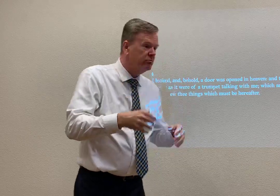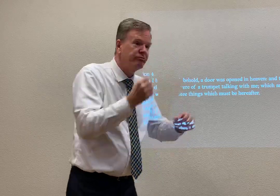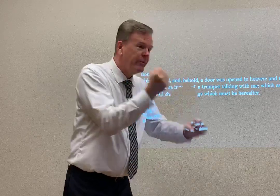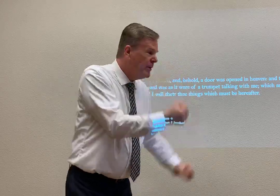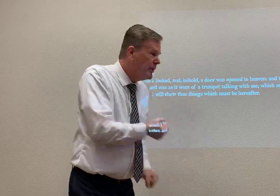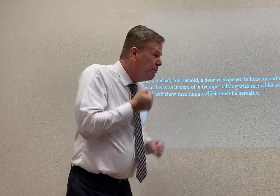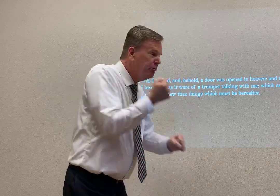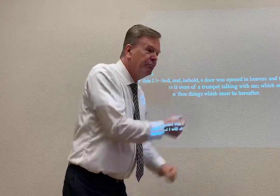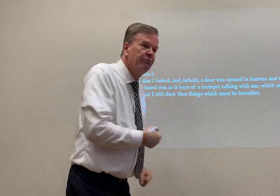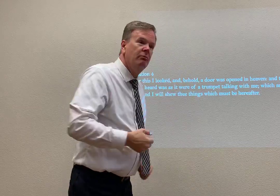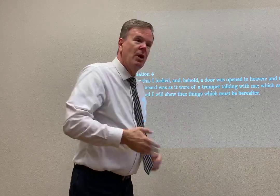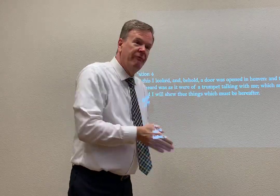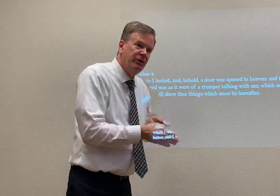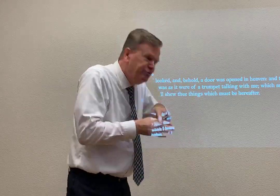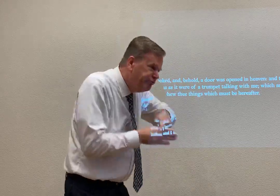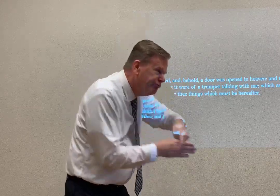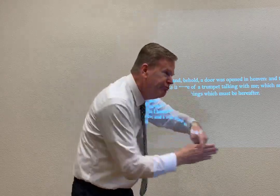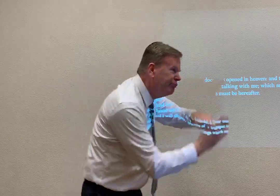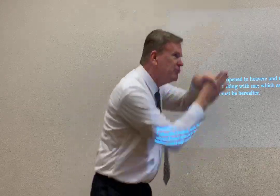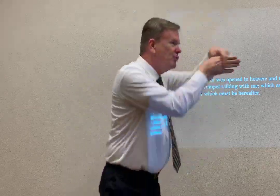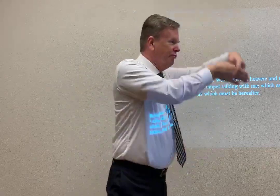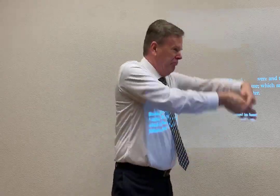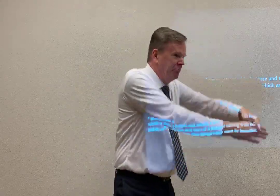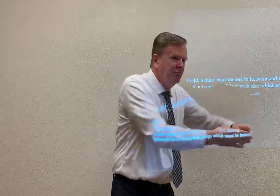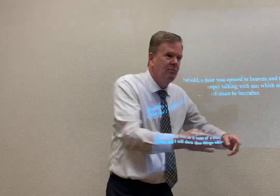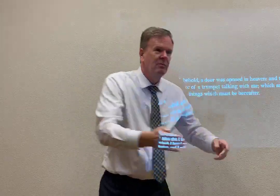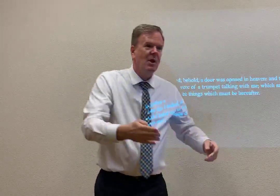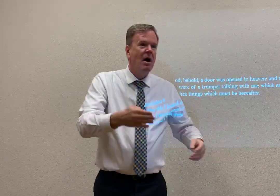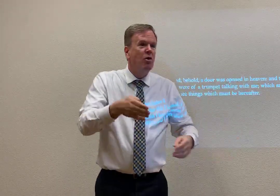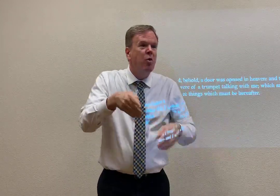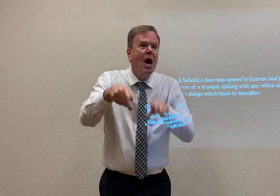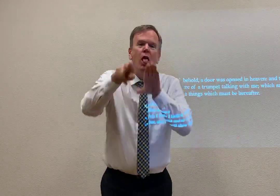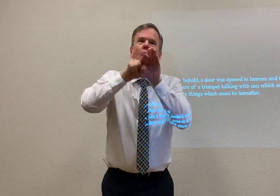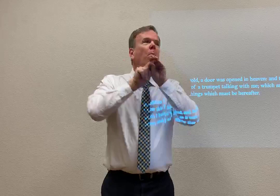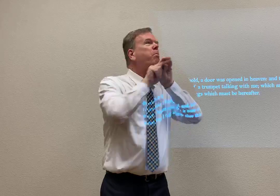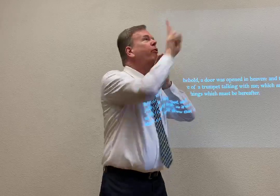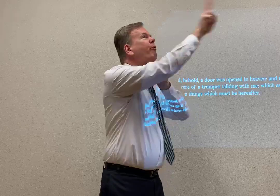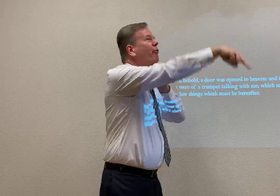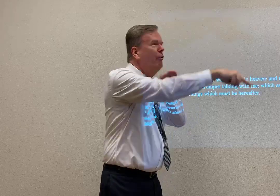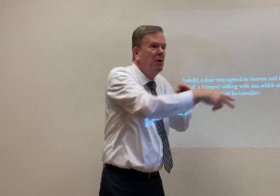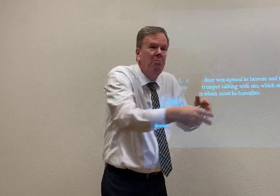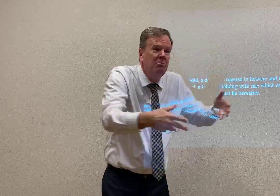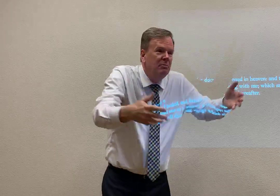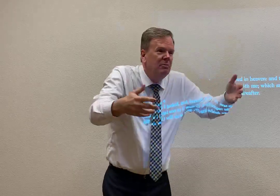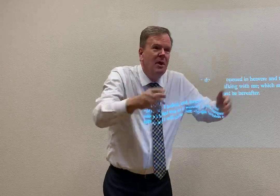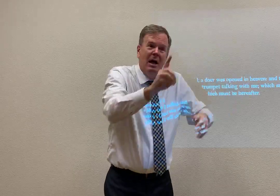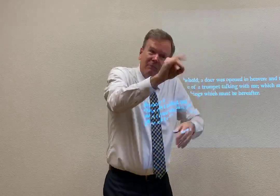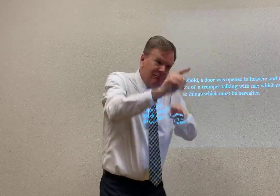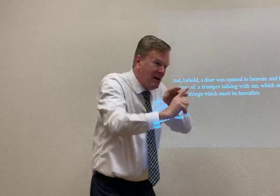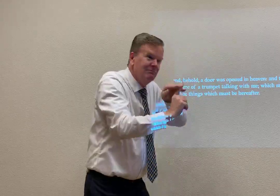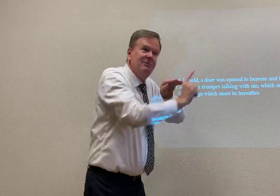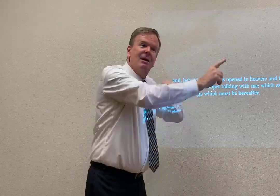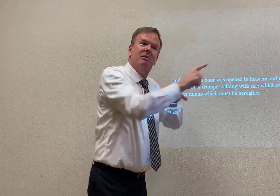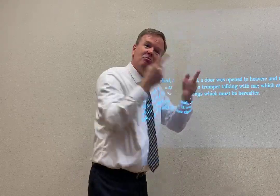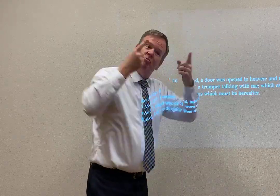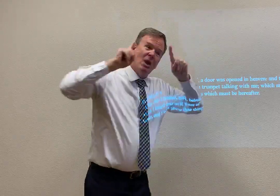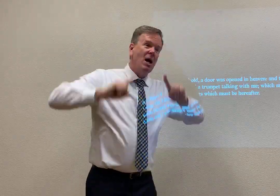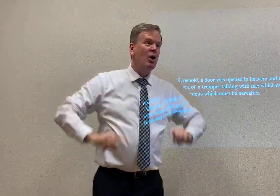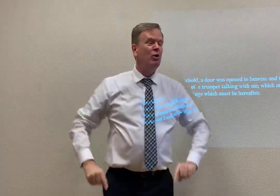yeah. Someone may have rowed there, maybe through rowed a fish, or maybe it got spat out by a whale. Who knows? Somehow it